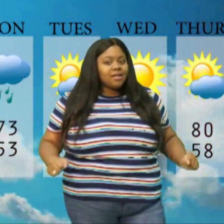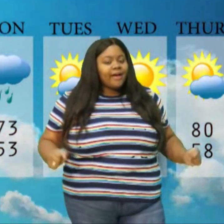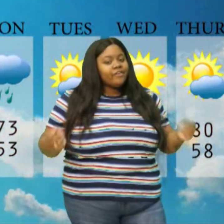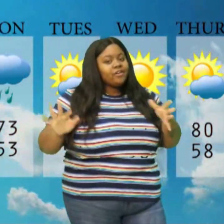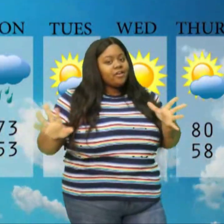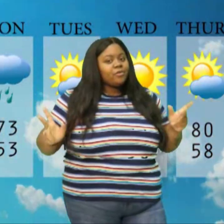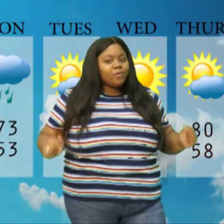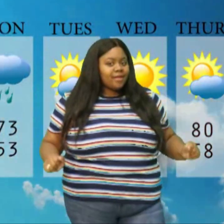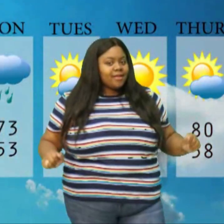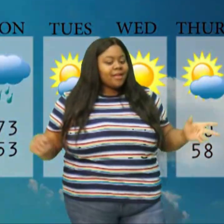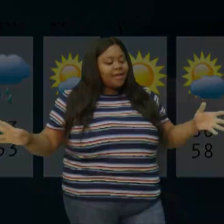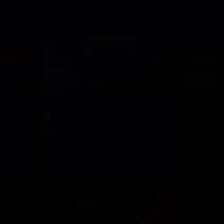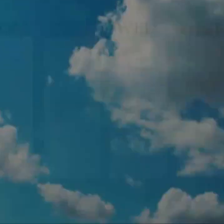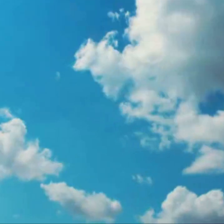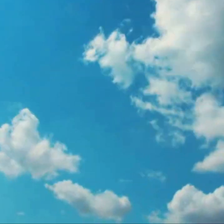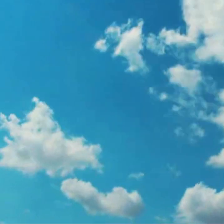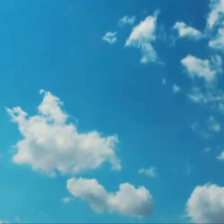hope all of y'all have a good week